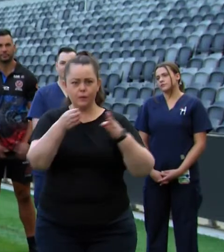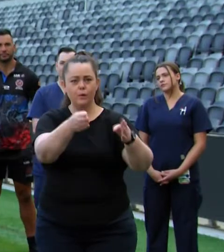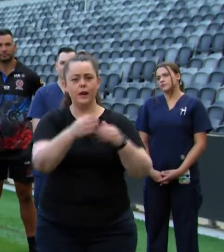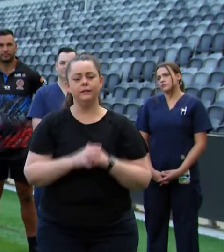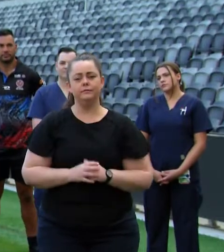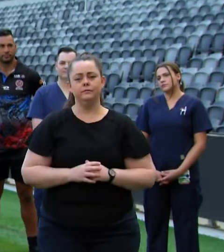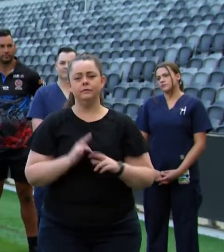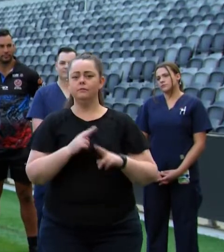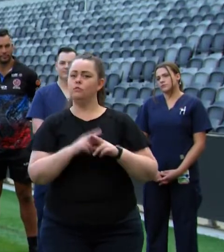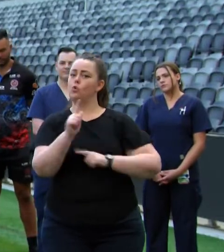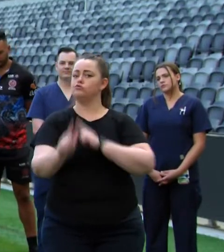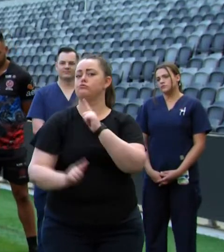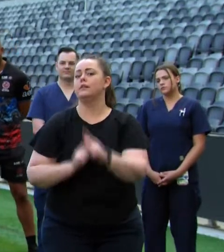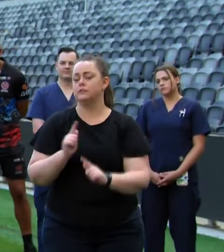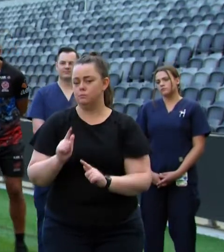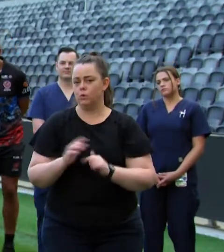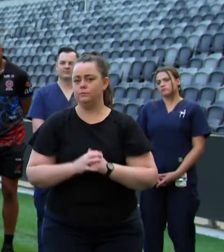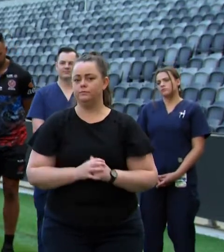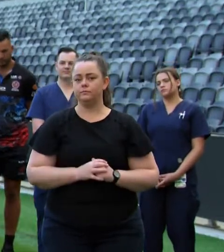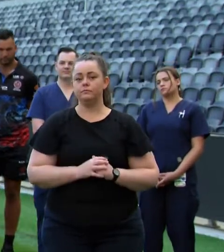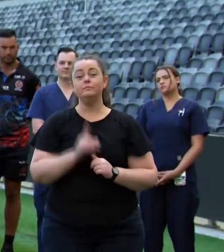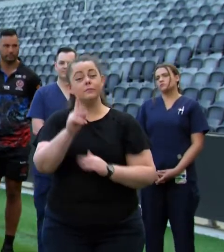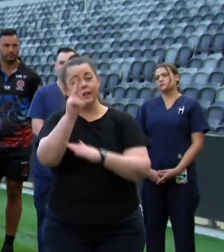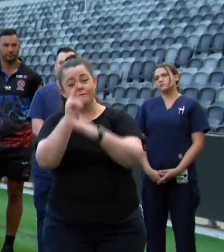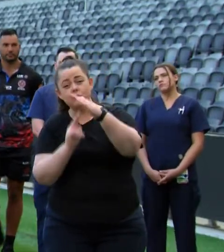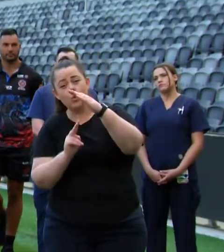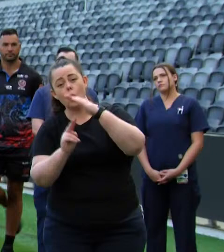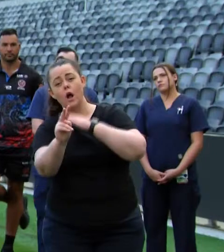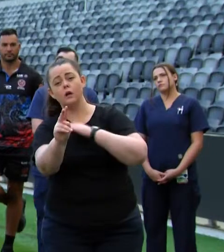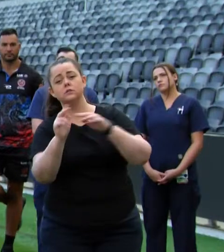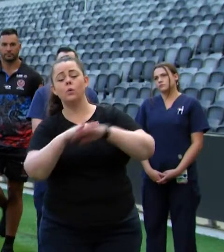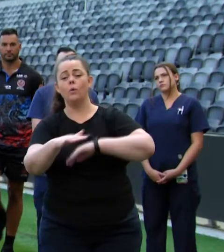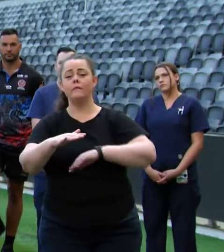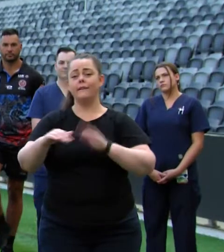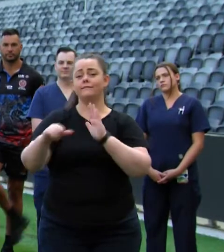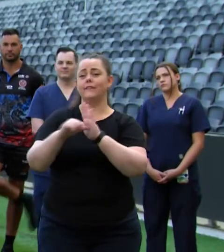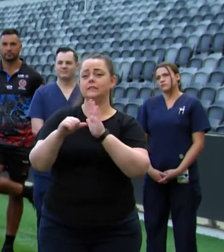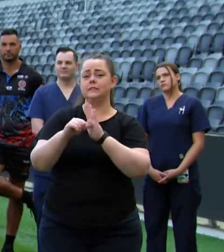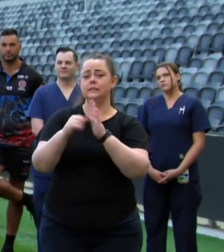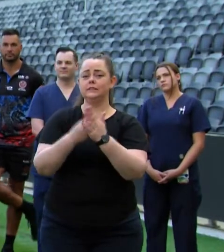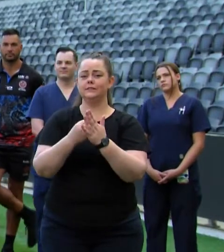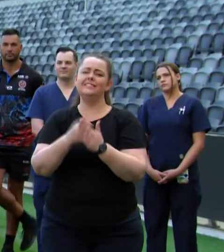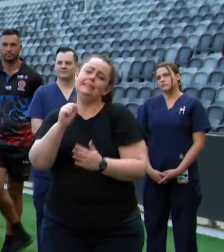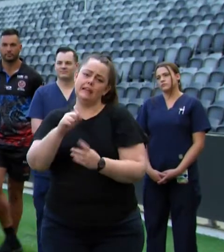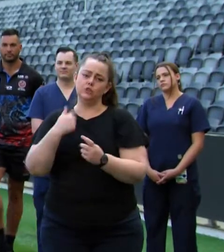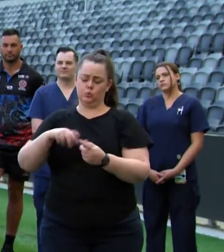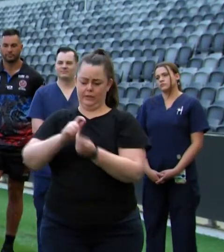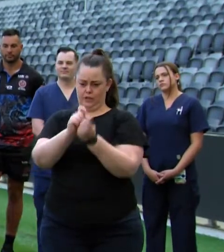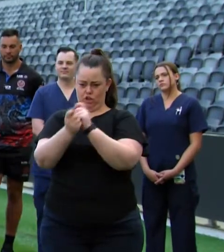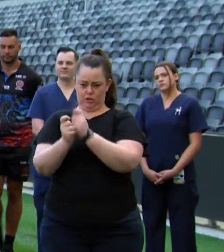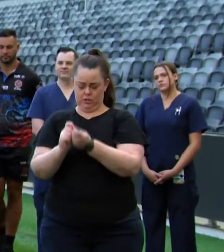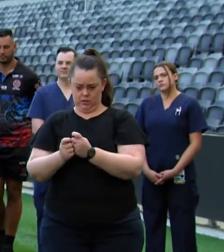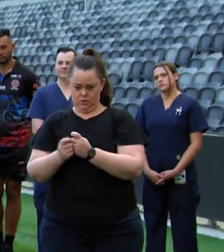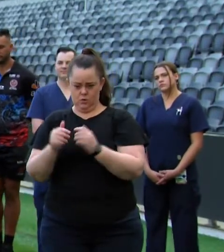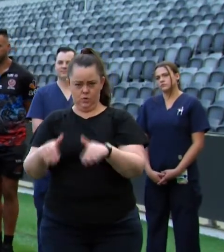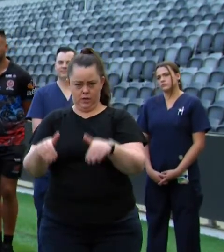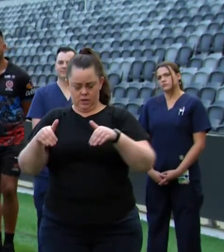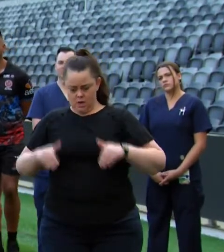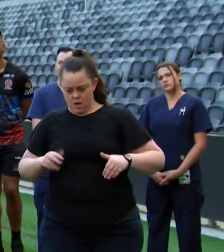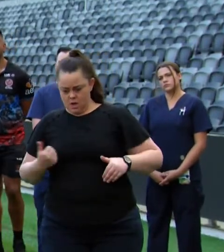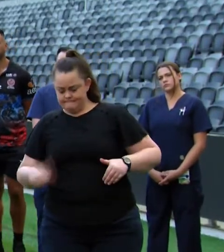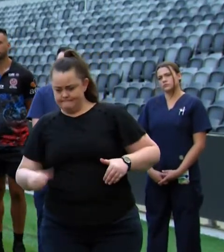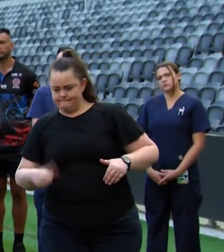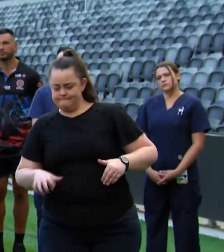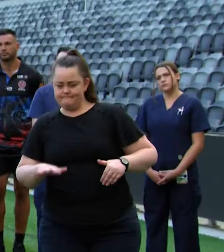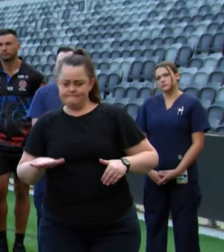in relation to forecasting, in relation to how much funding needs to be required. That adjustment was made. Taking a step back, the facts are